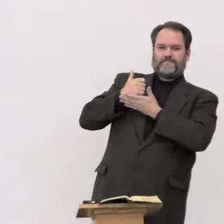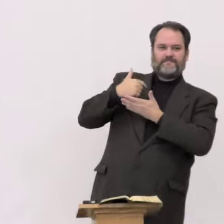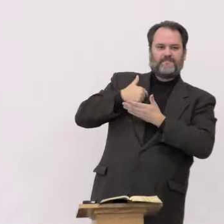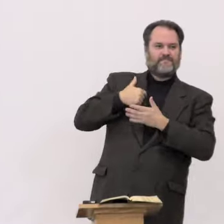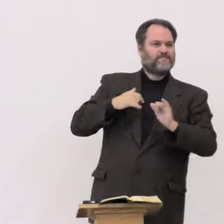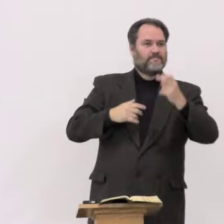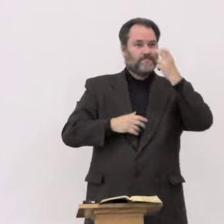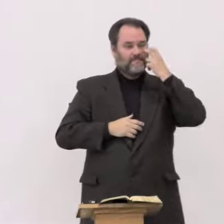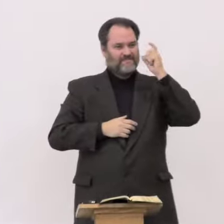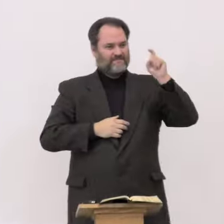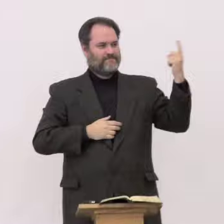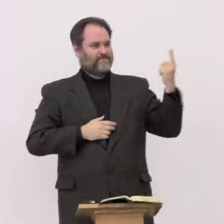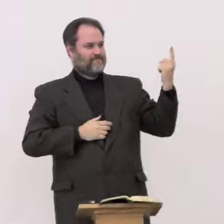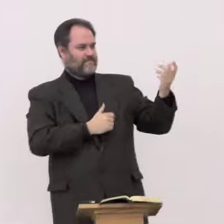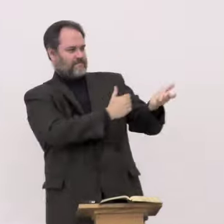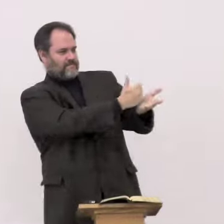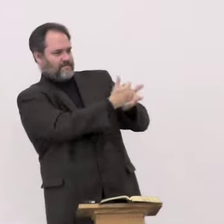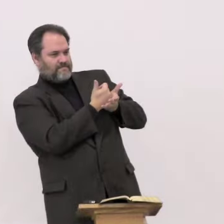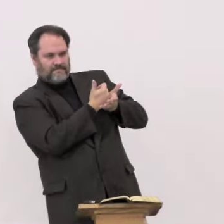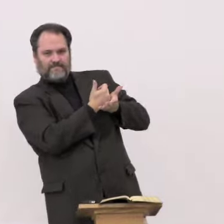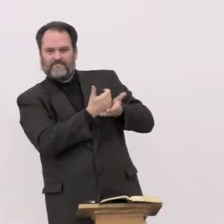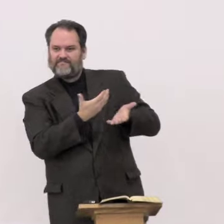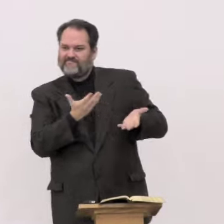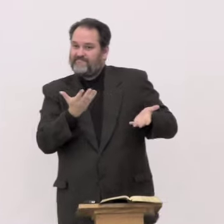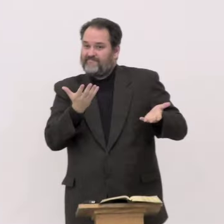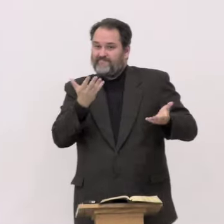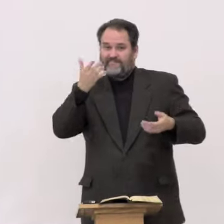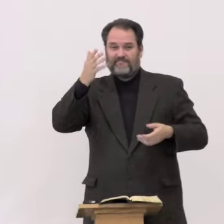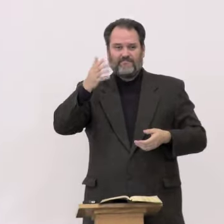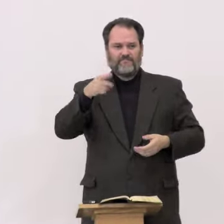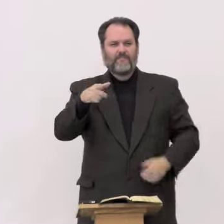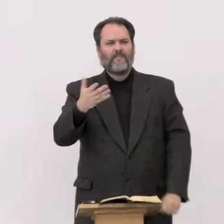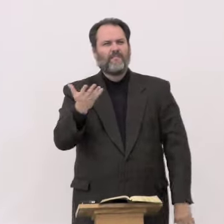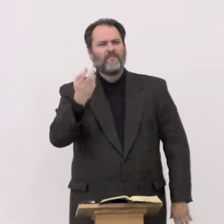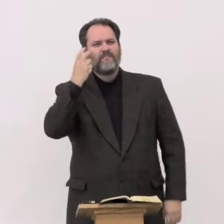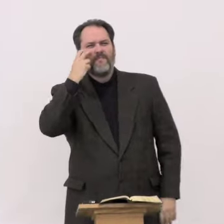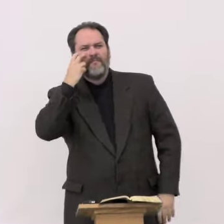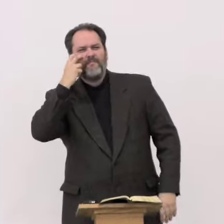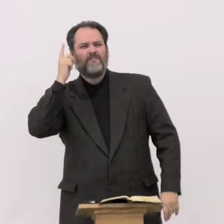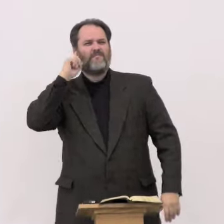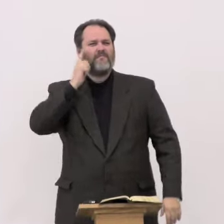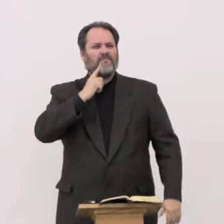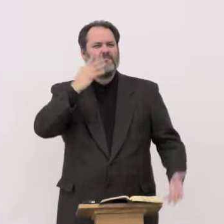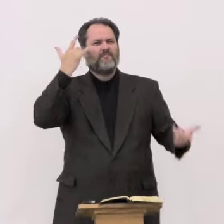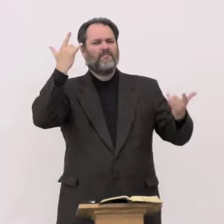sometimes we need help as deaf people. We need some device to let us know that there's someone at the door. Now,